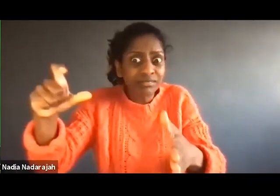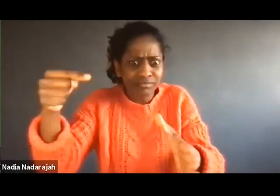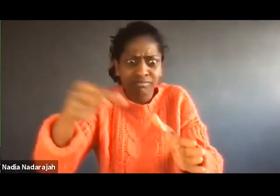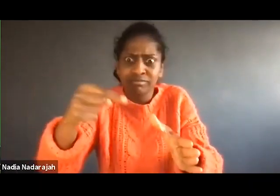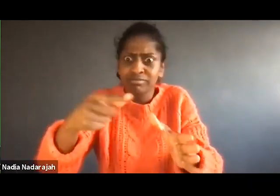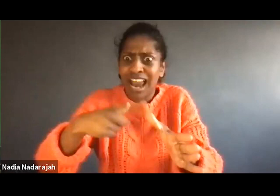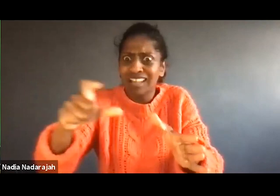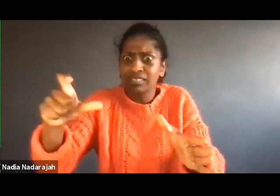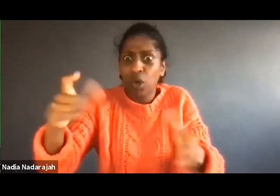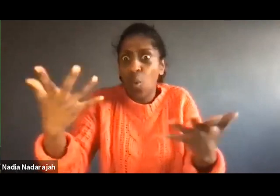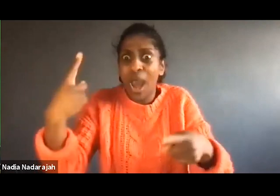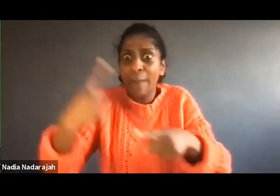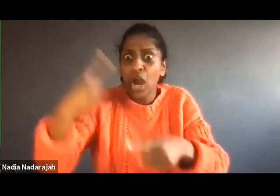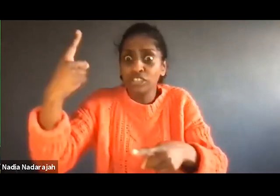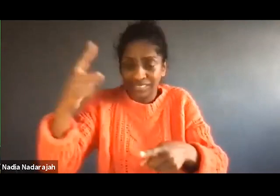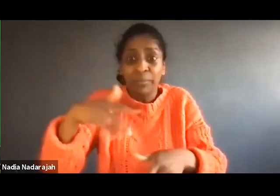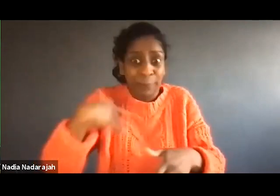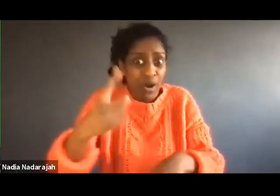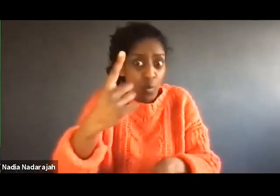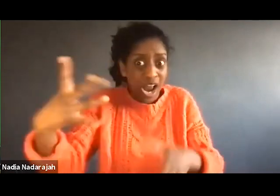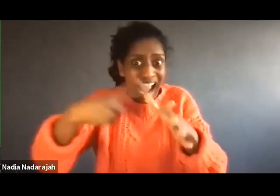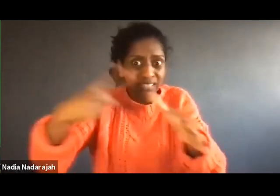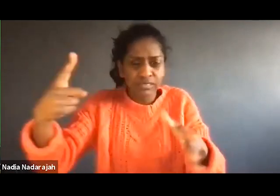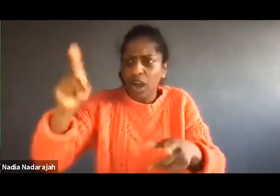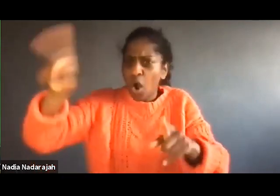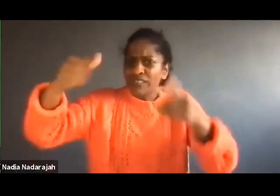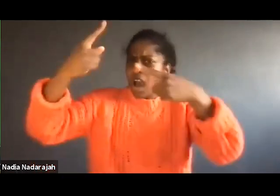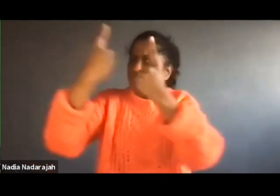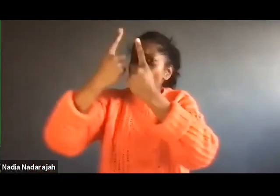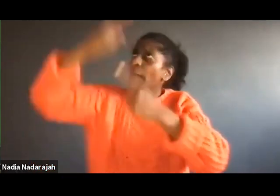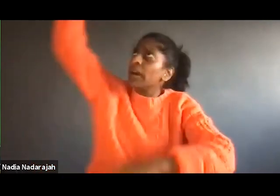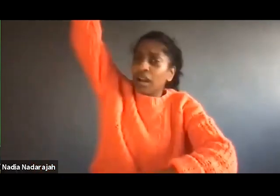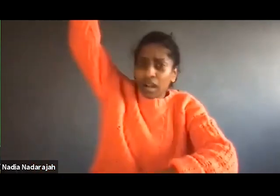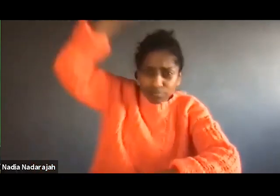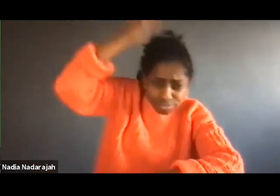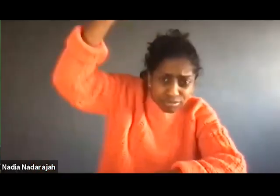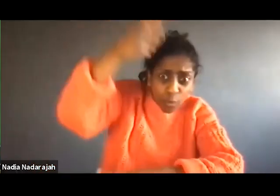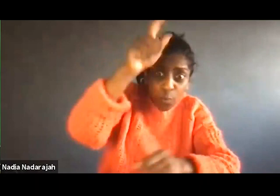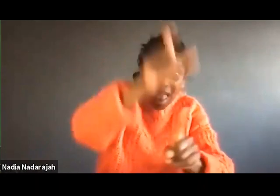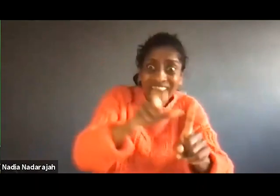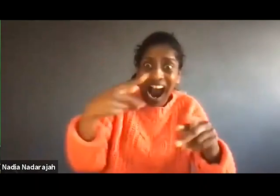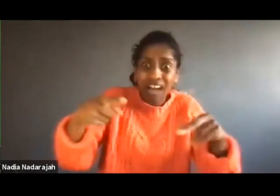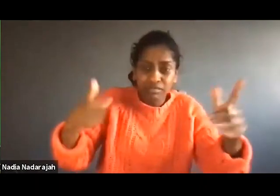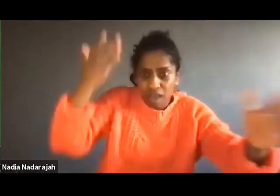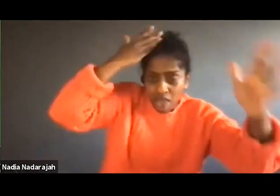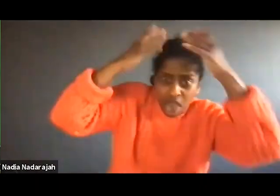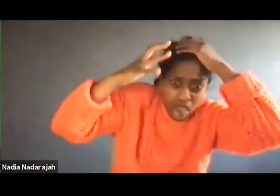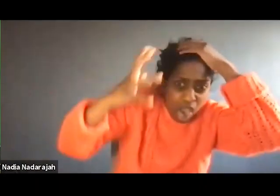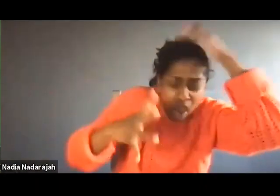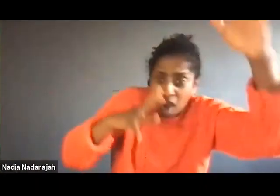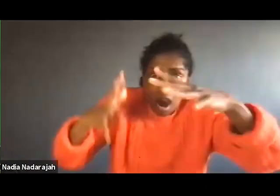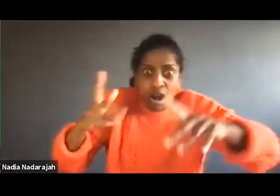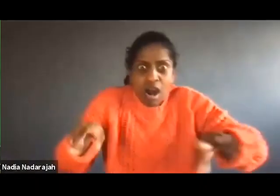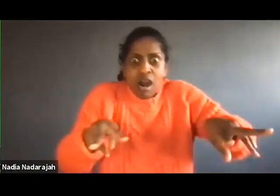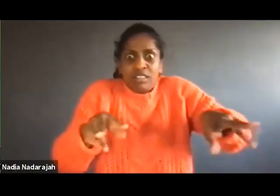people. And if something was to come up, such as an accident or an emergency, there was one accident before where one of the beams